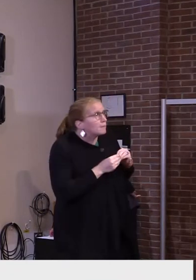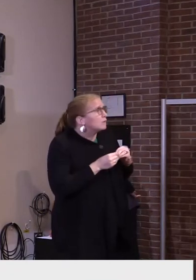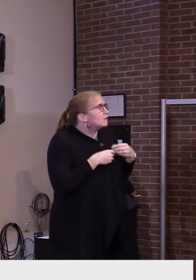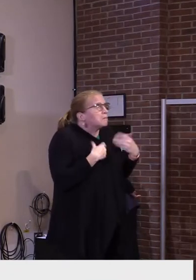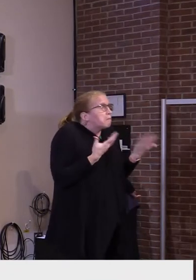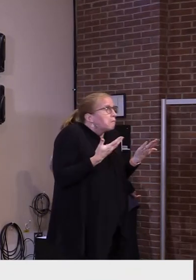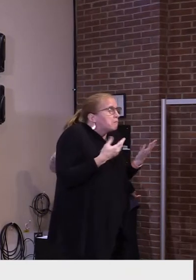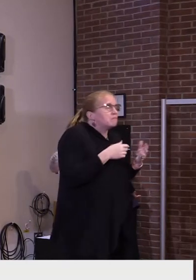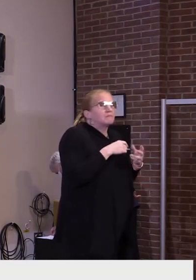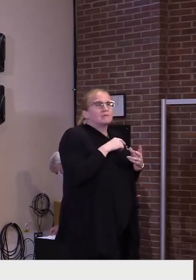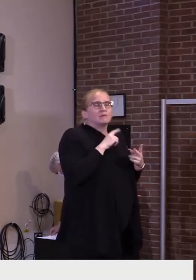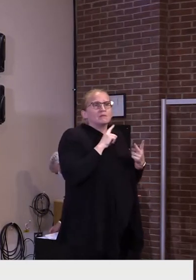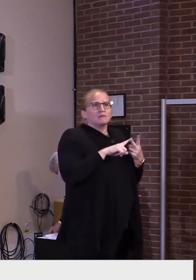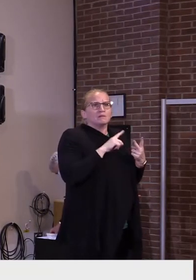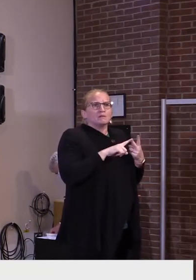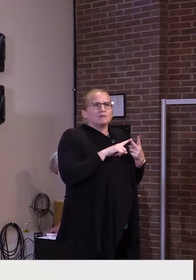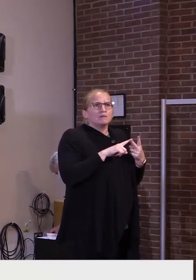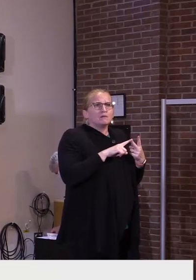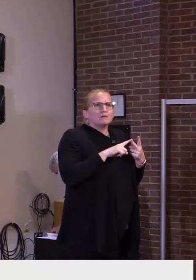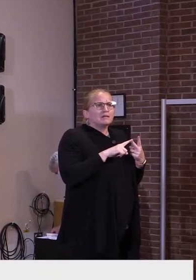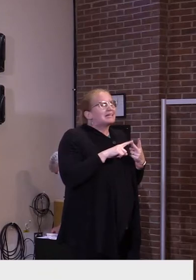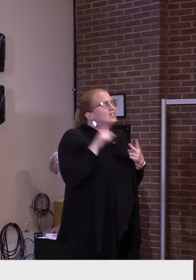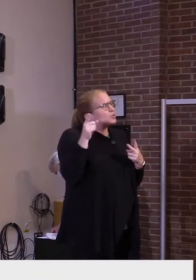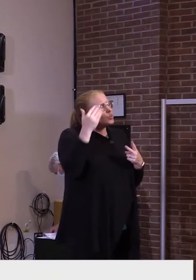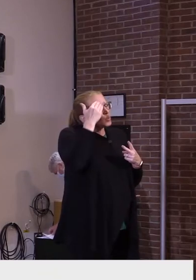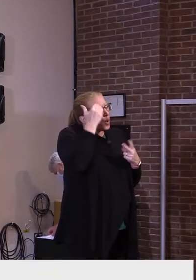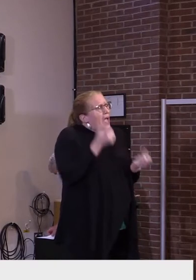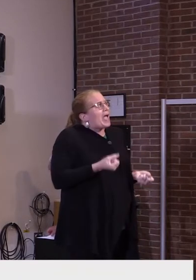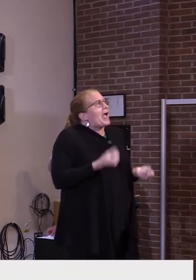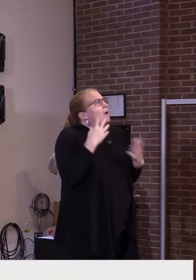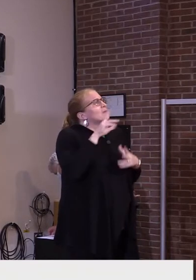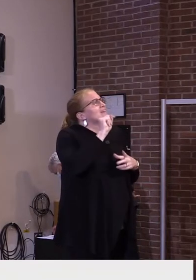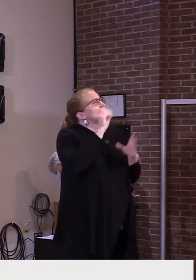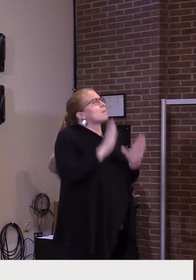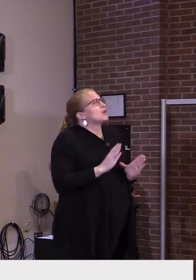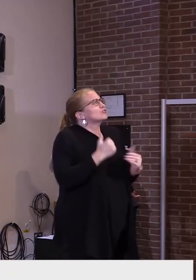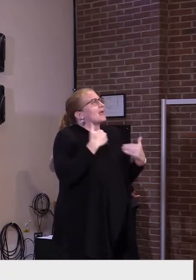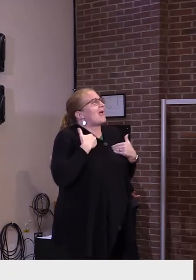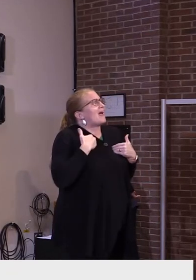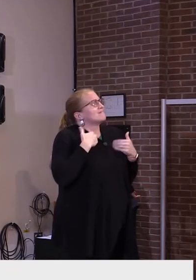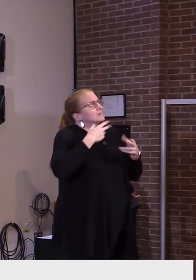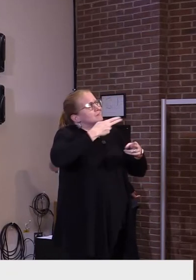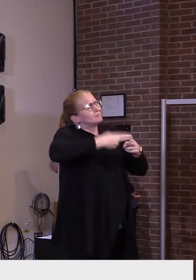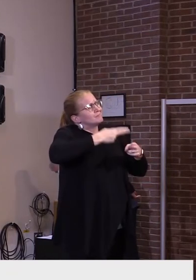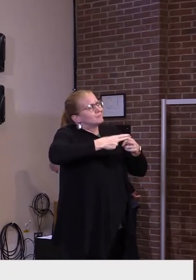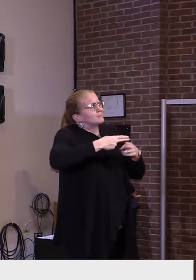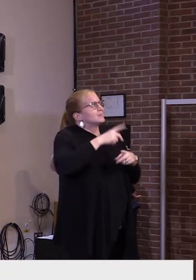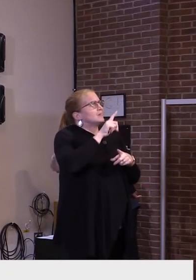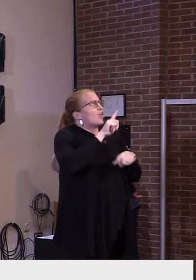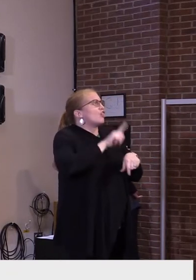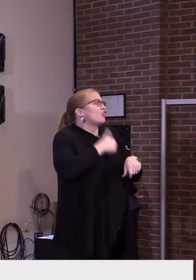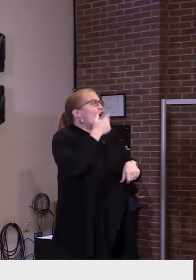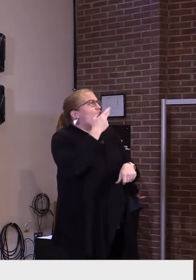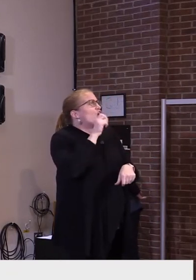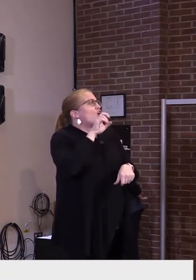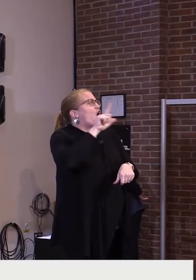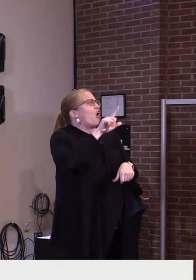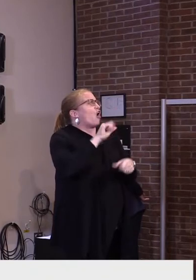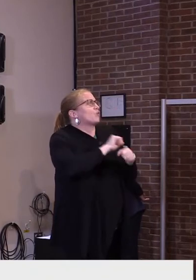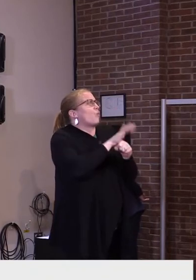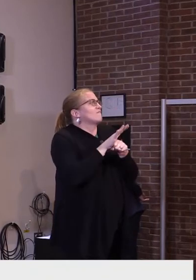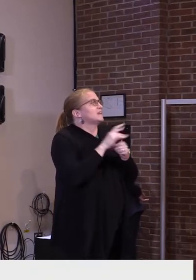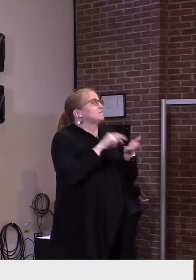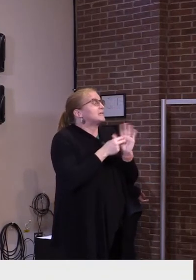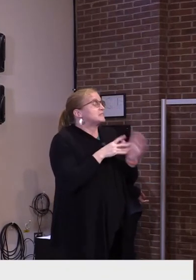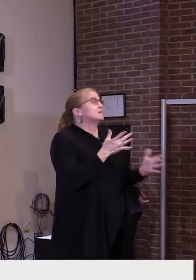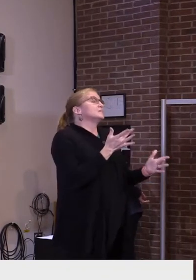that category of long-haul COVID people? So two very different questions. Thank you